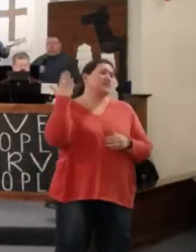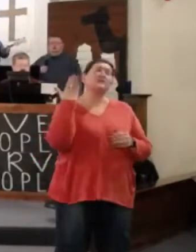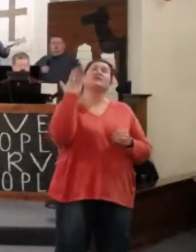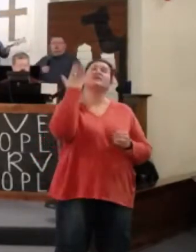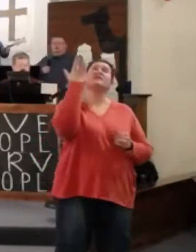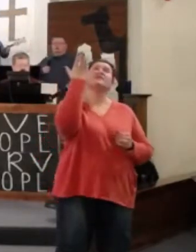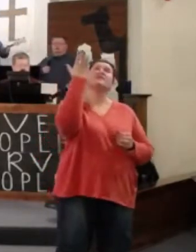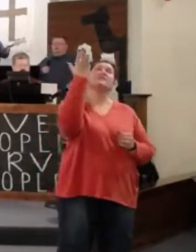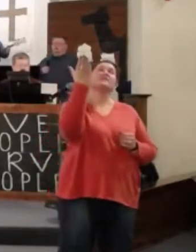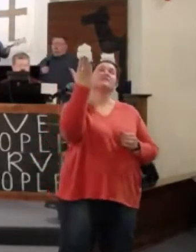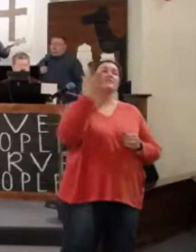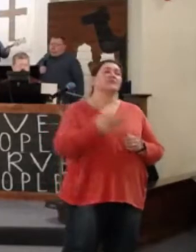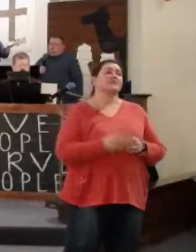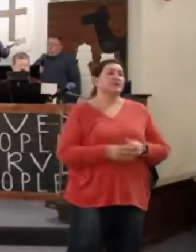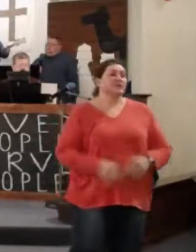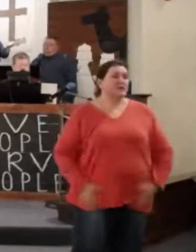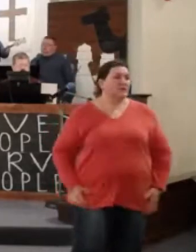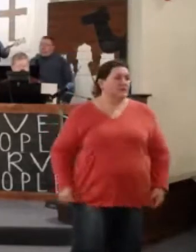spent with you.